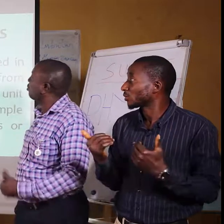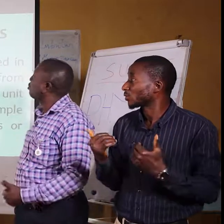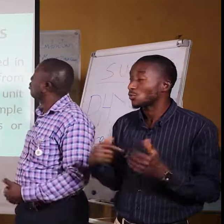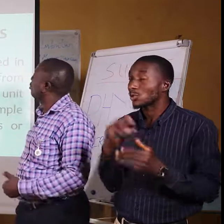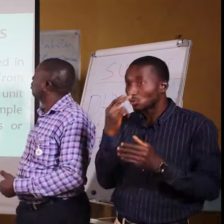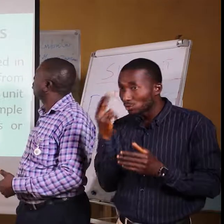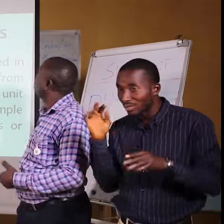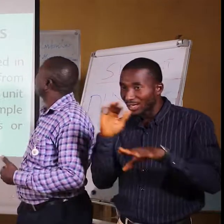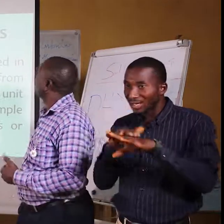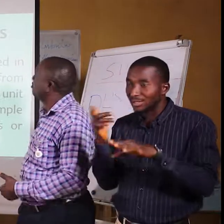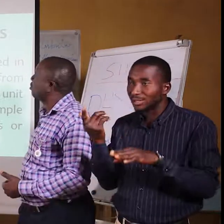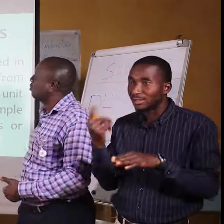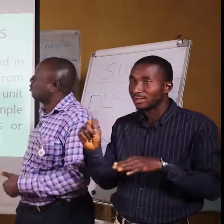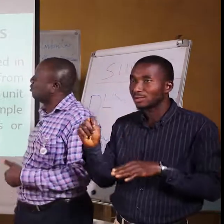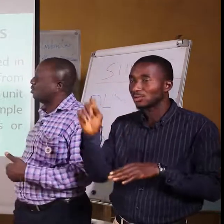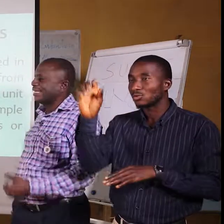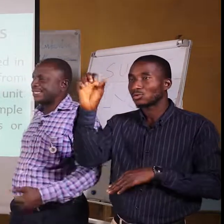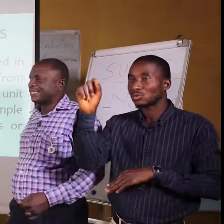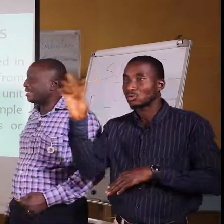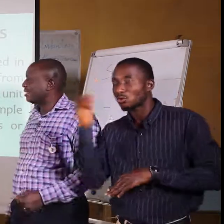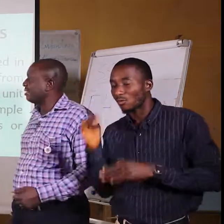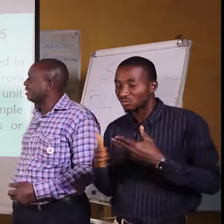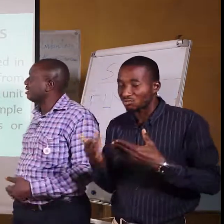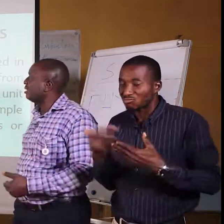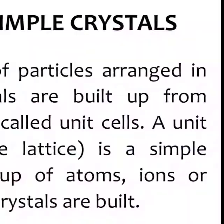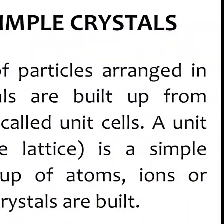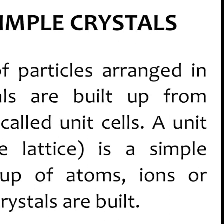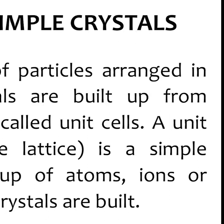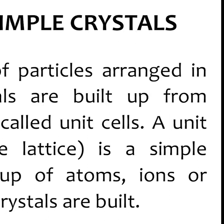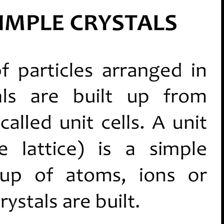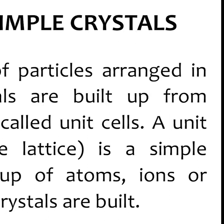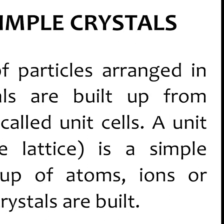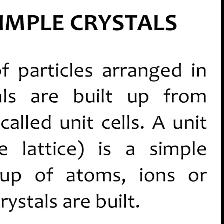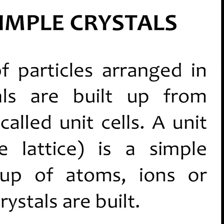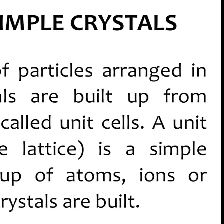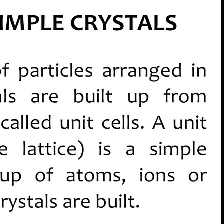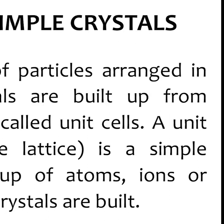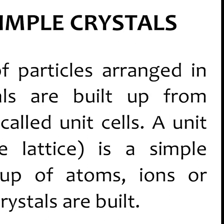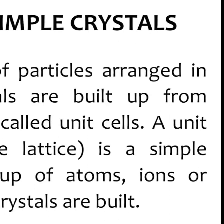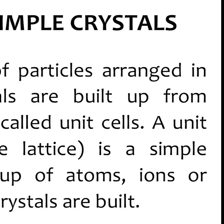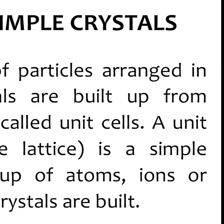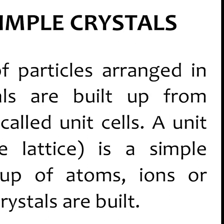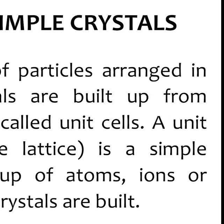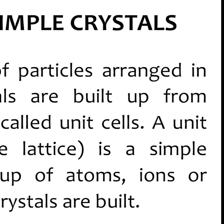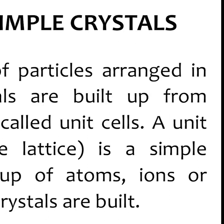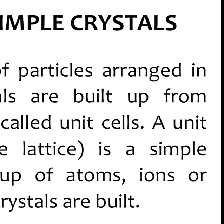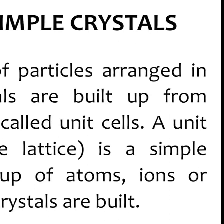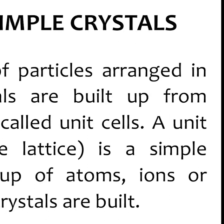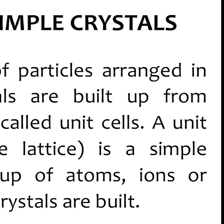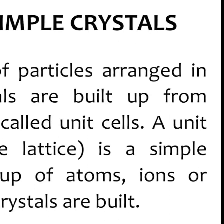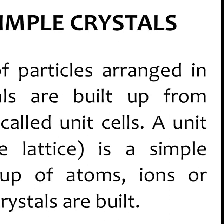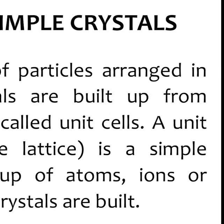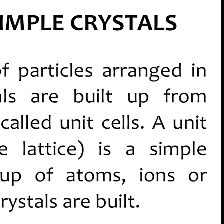at structure of simple crystals. Solid crystals consist of